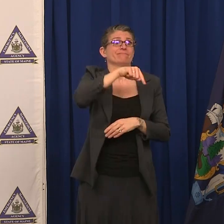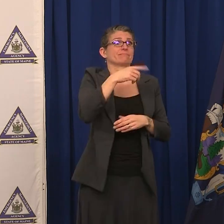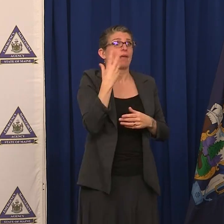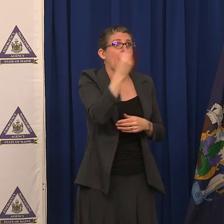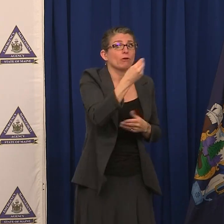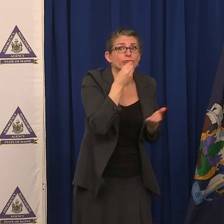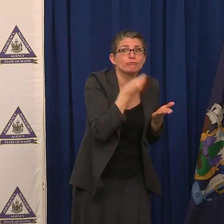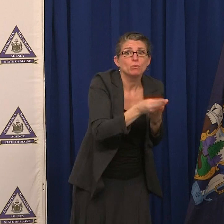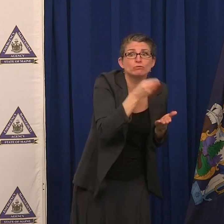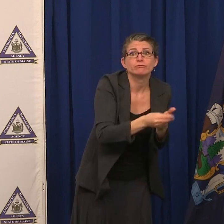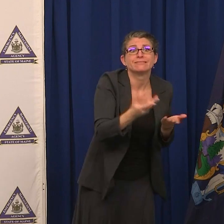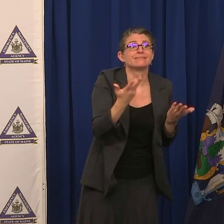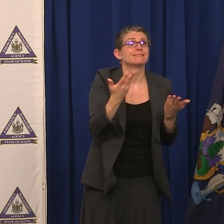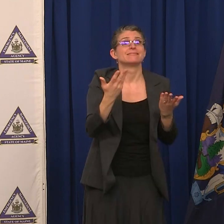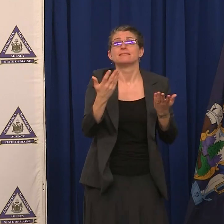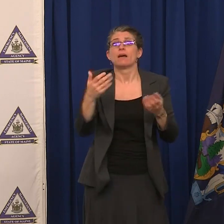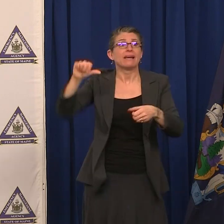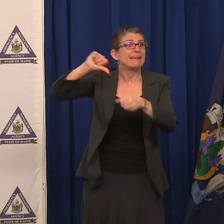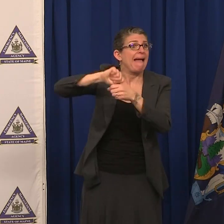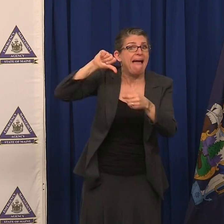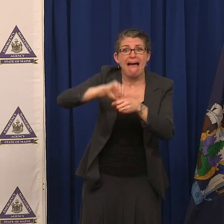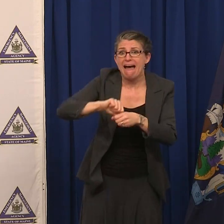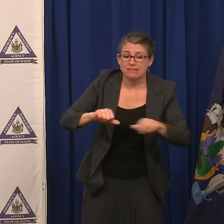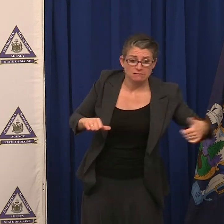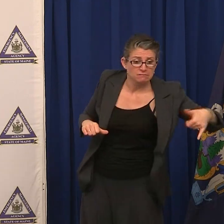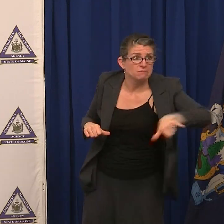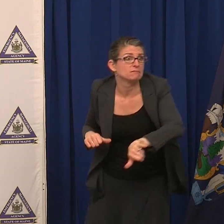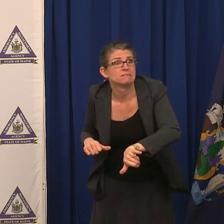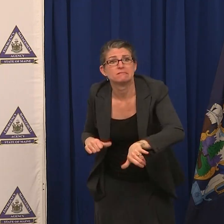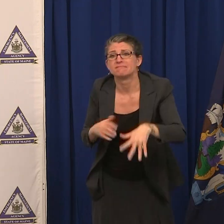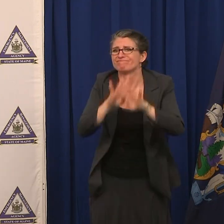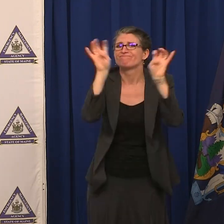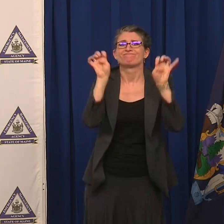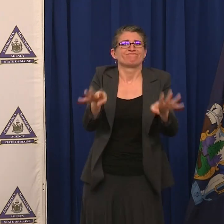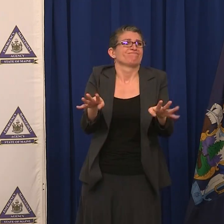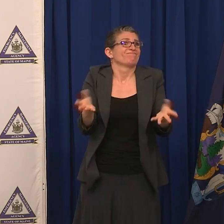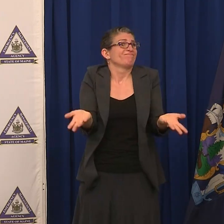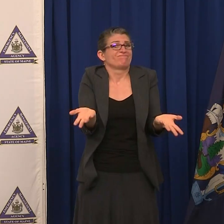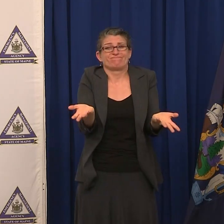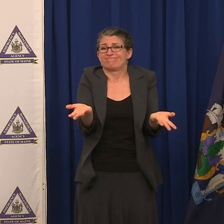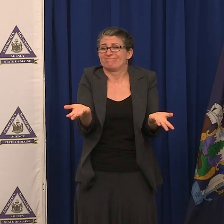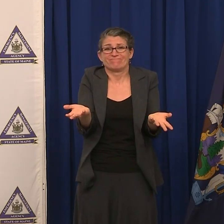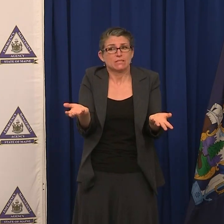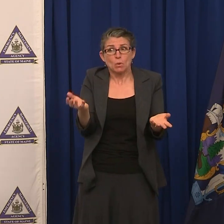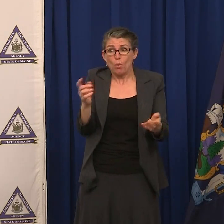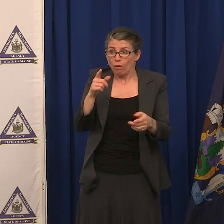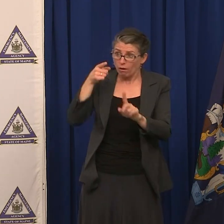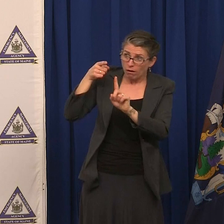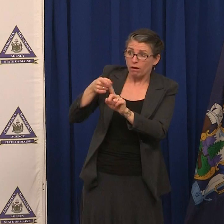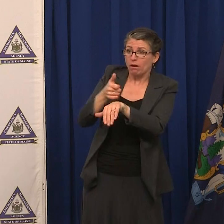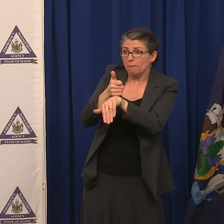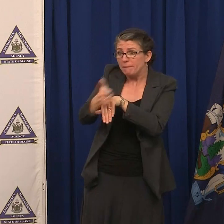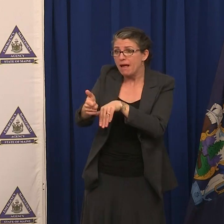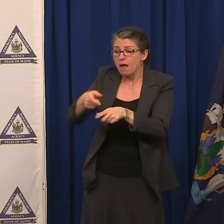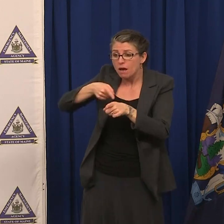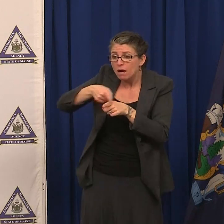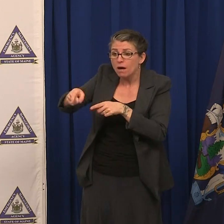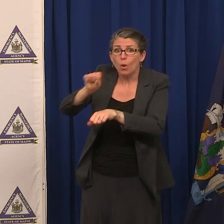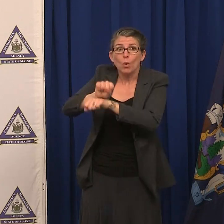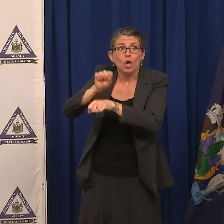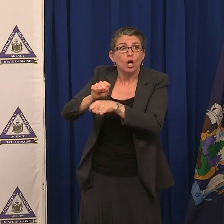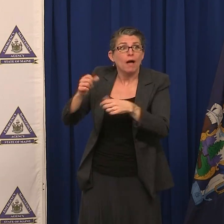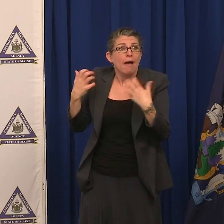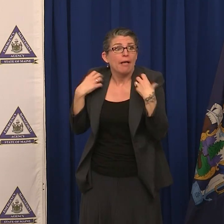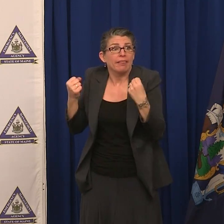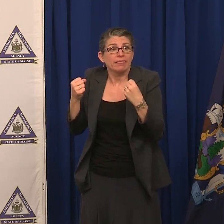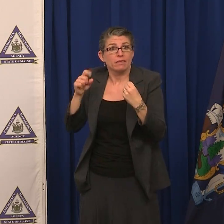we haven't seen clear evidence that any healthcare worker has been infected in a facility. But once